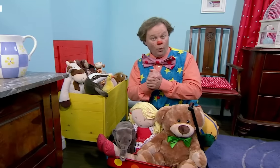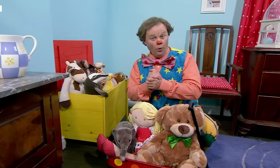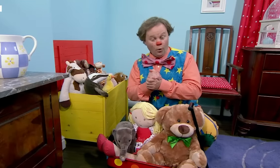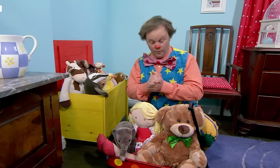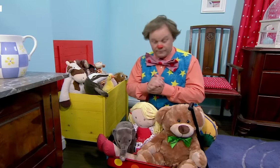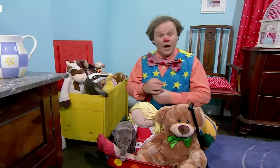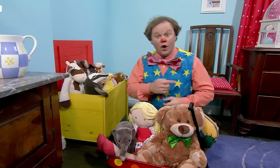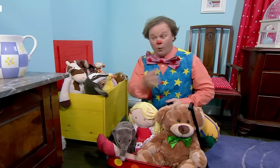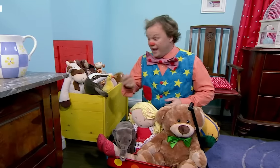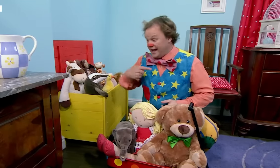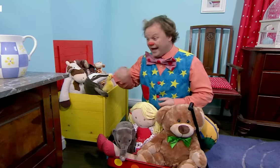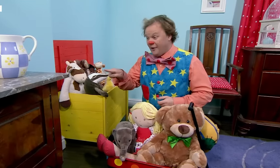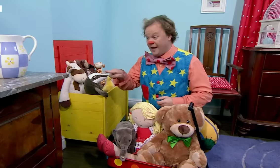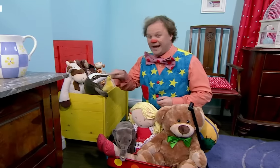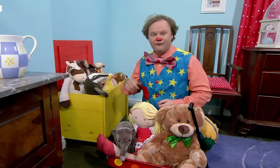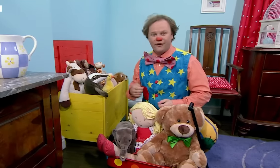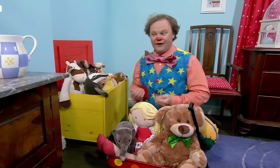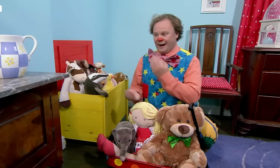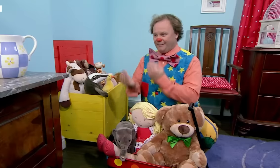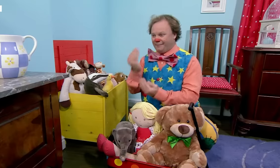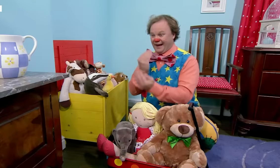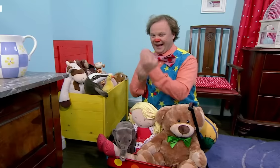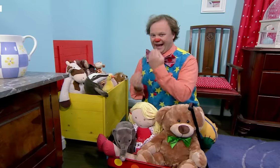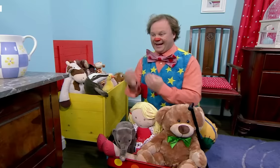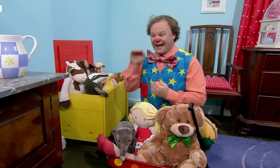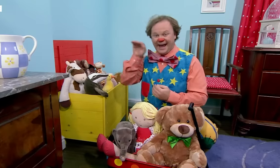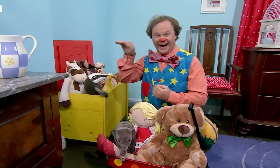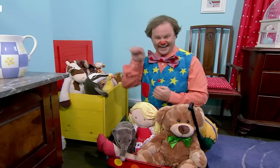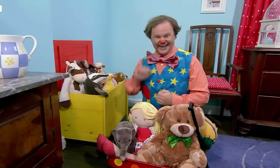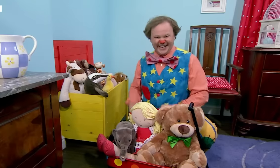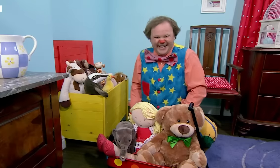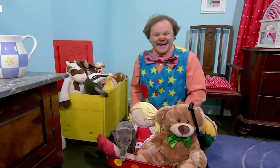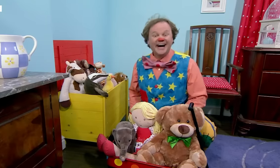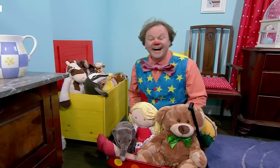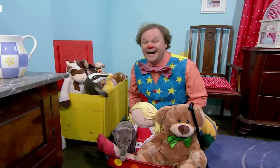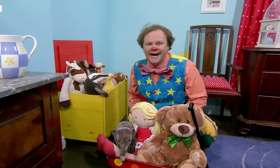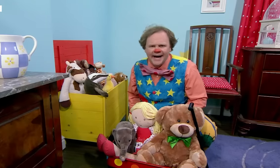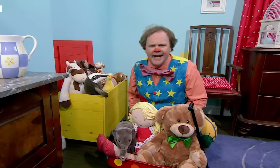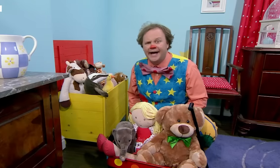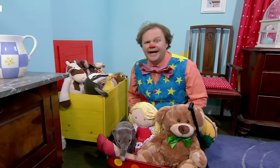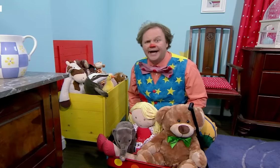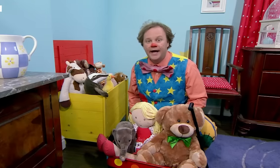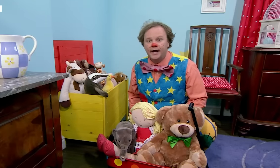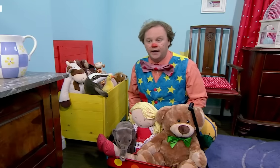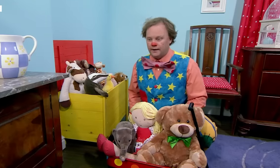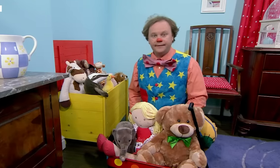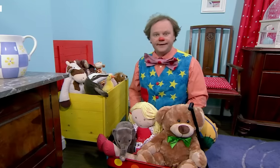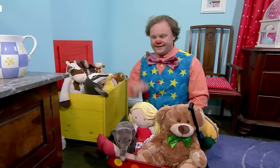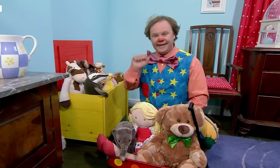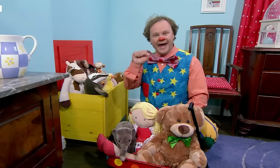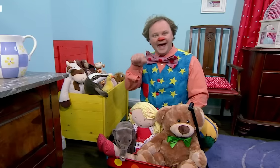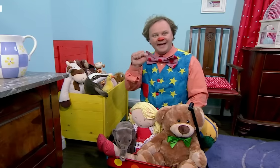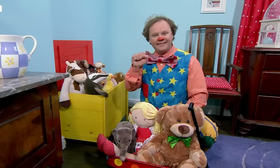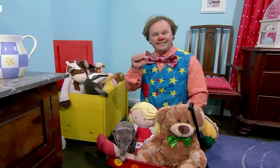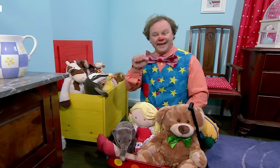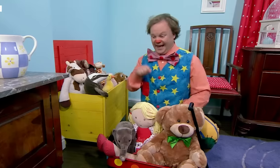Ooh, we're going for a picnic. A picnic? Yes, in